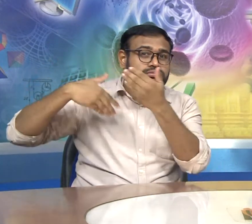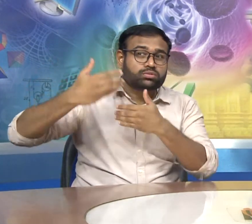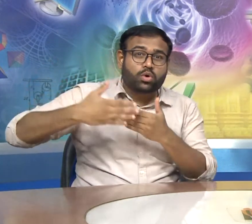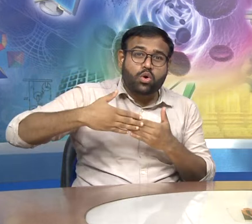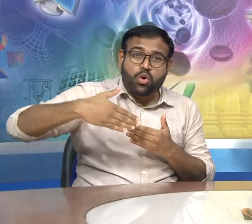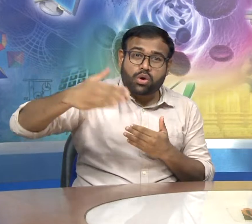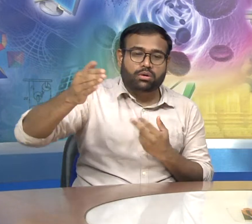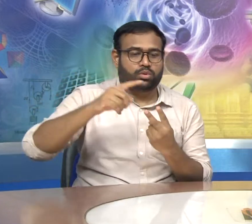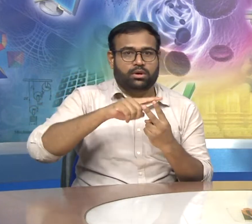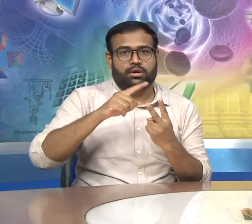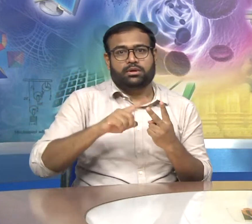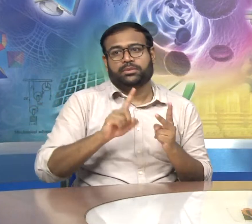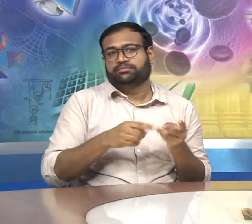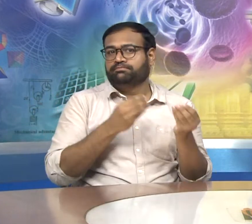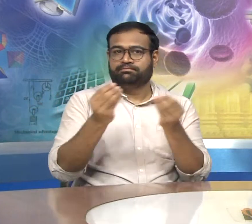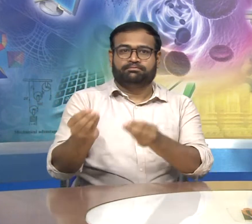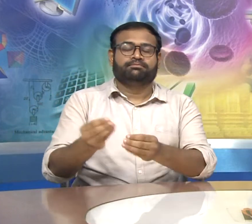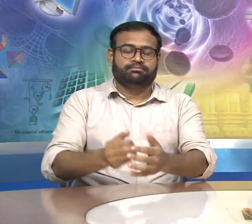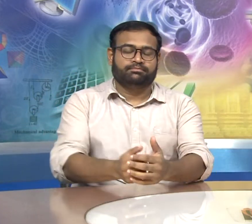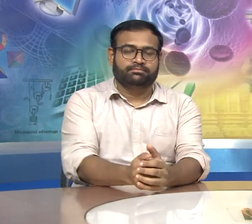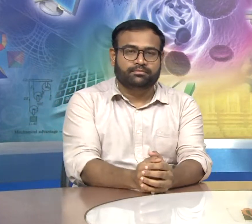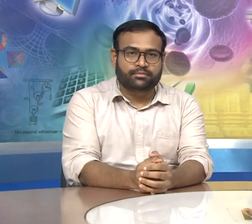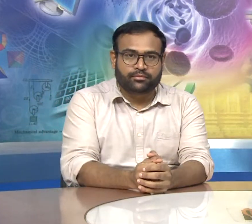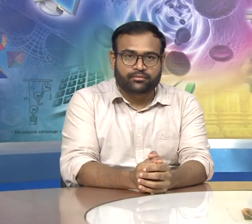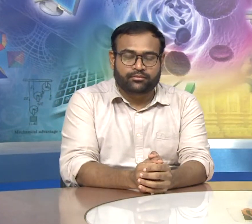long range reference service.